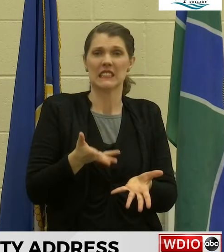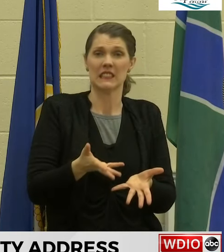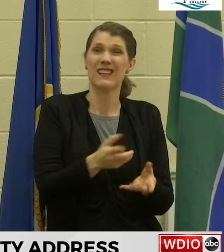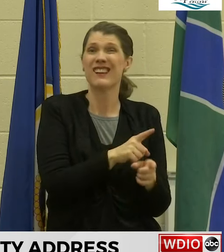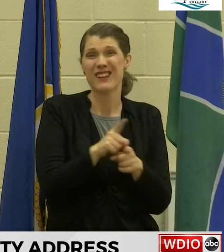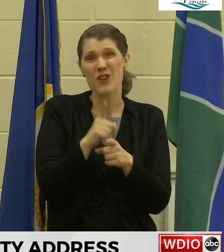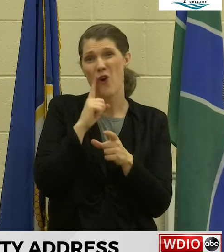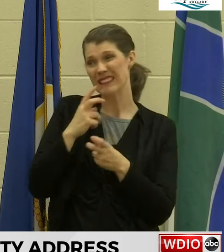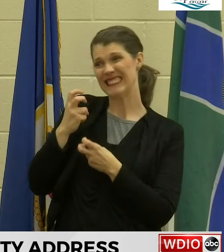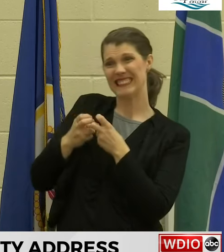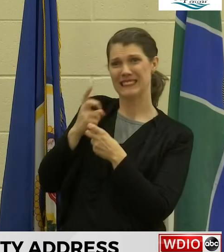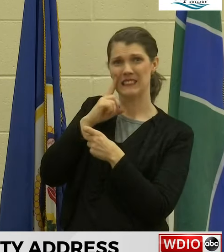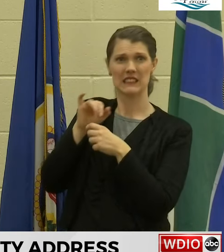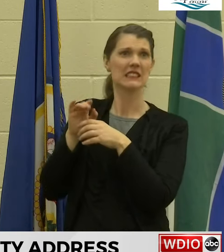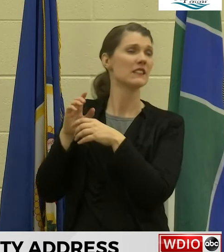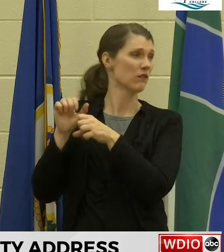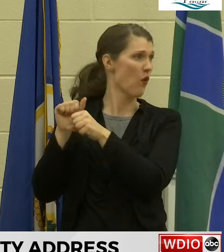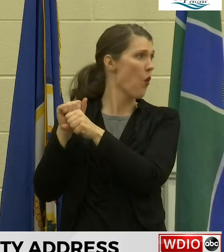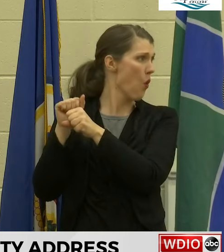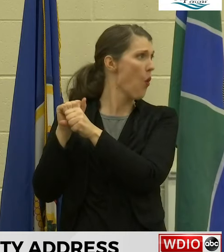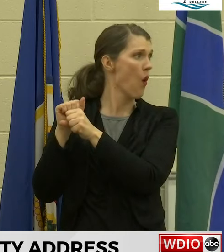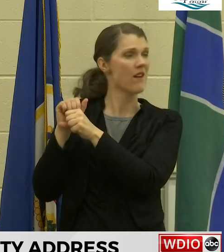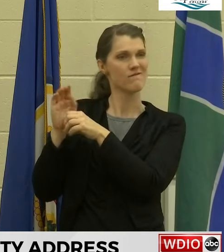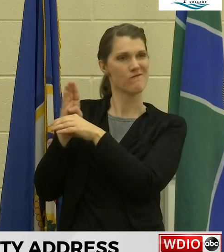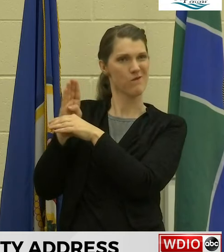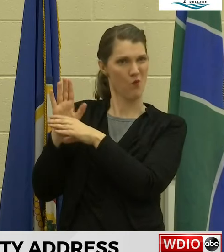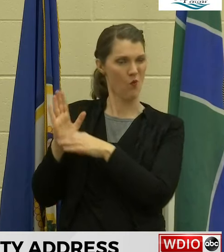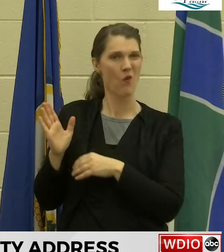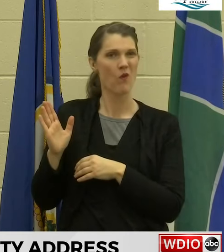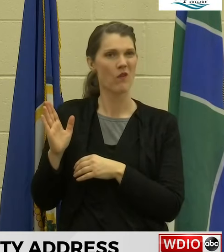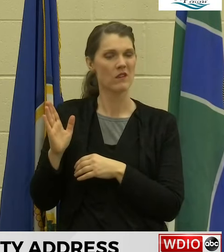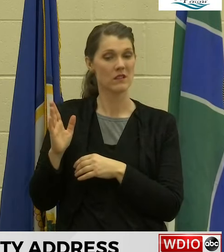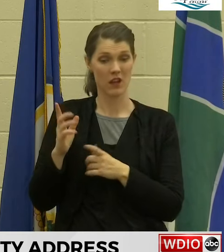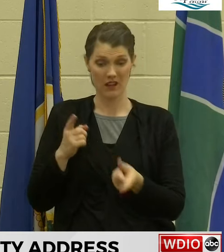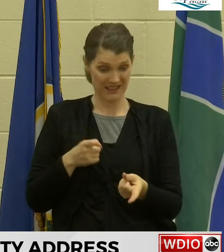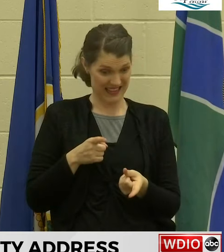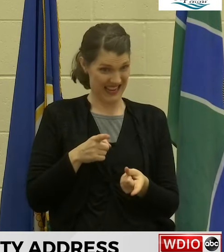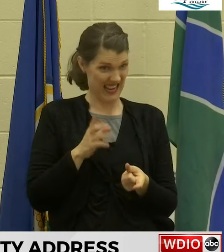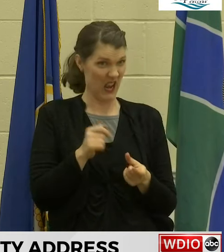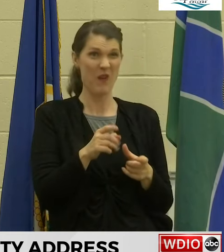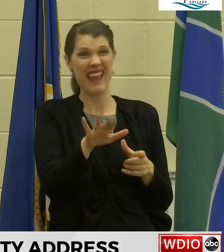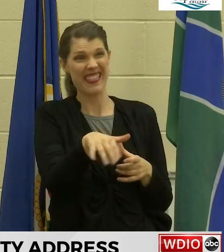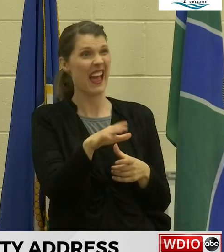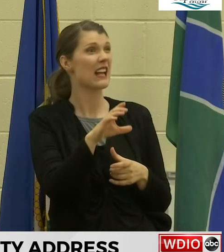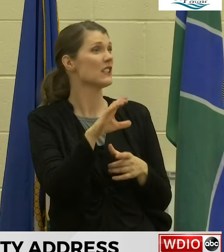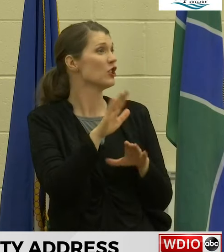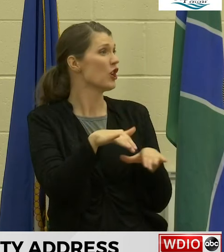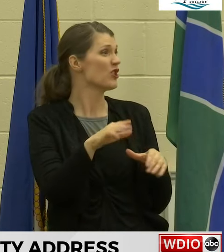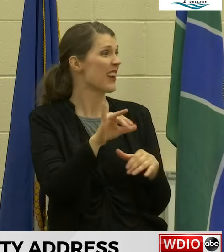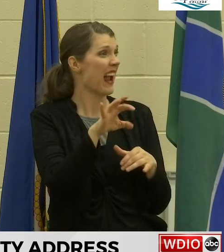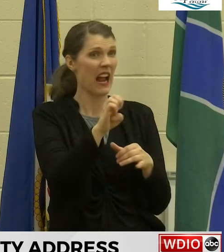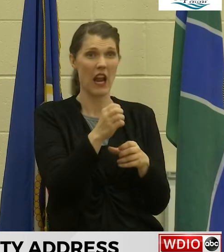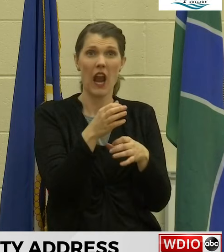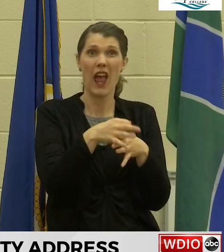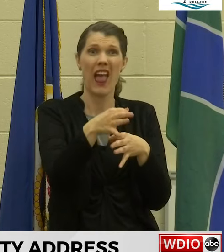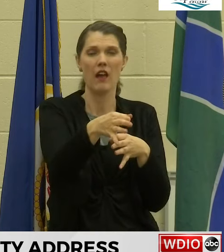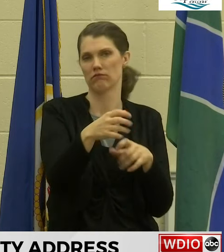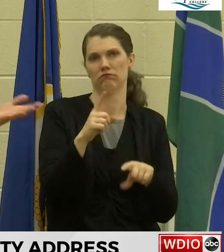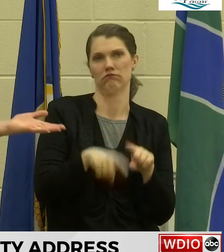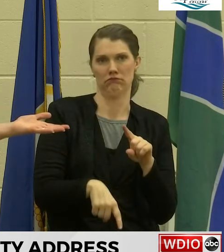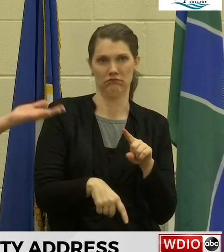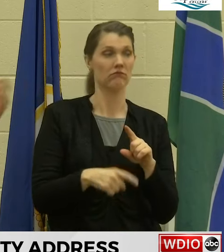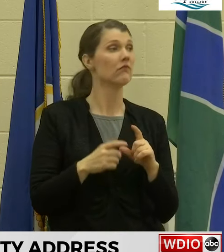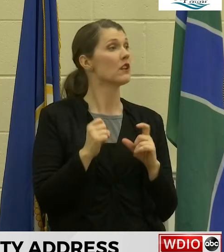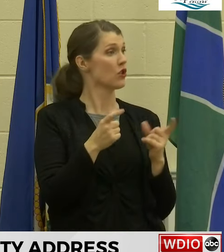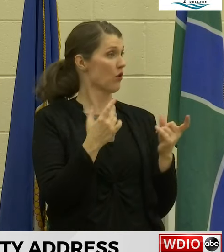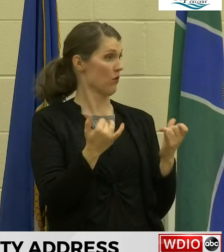burden for employers. And again, we can't wait. So here is where we are going. The